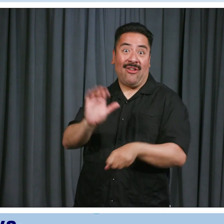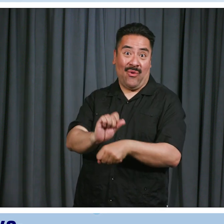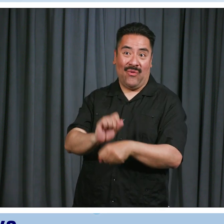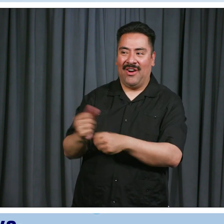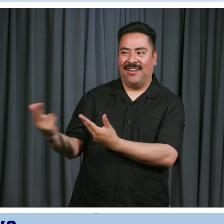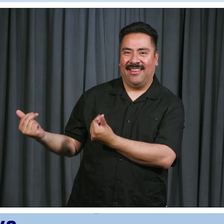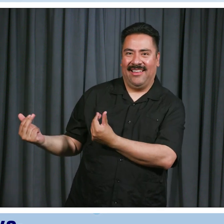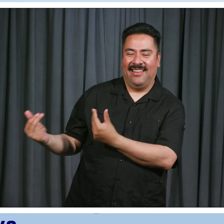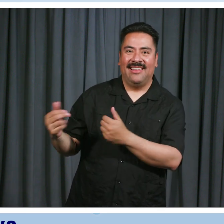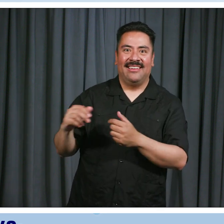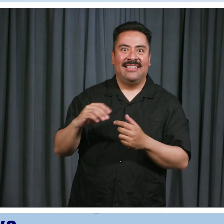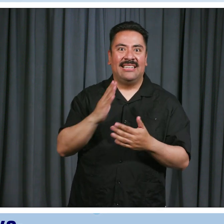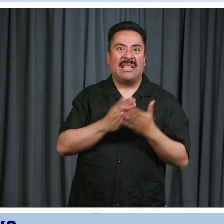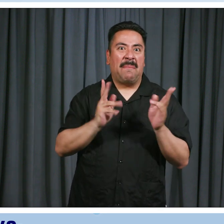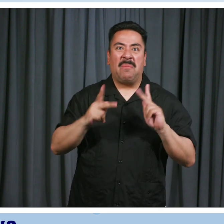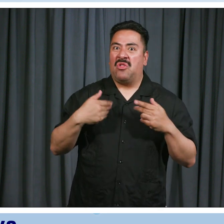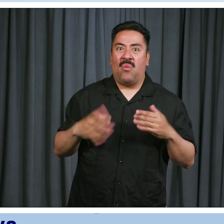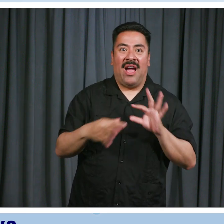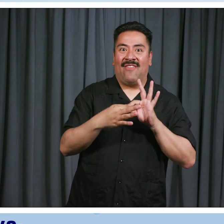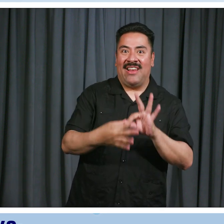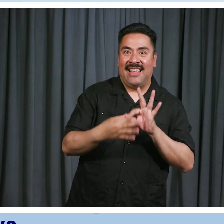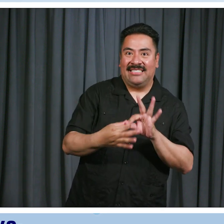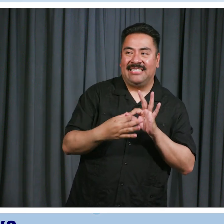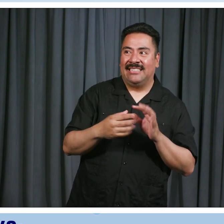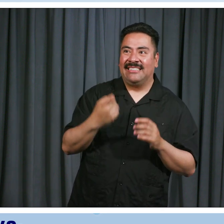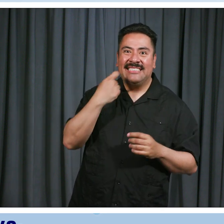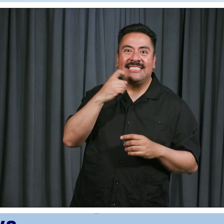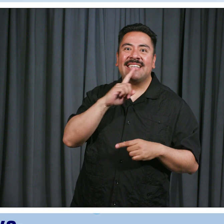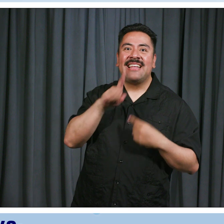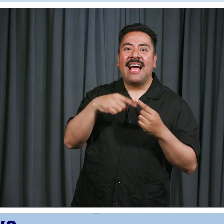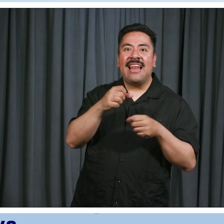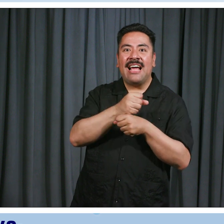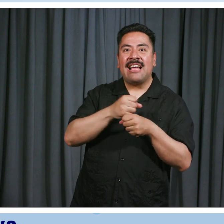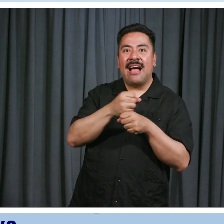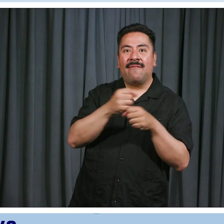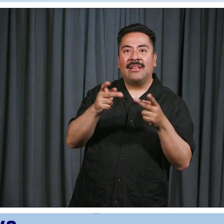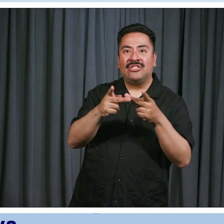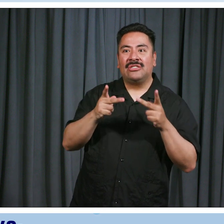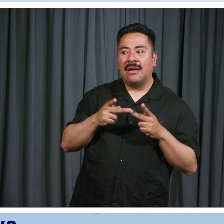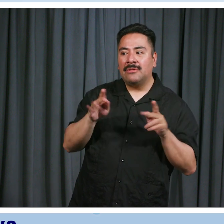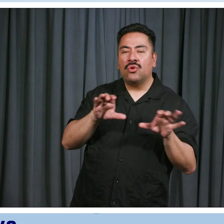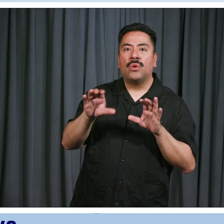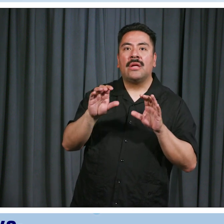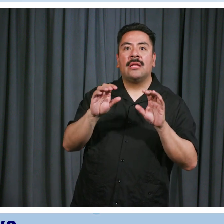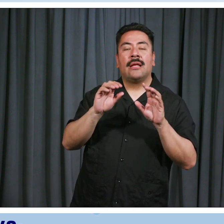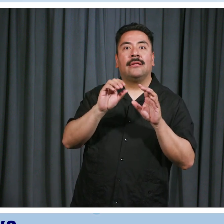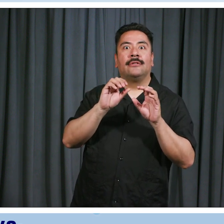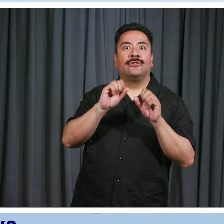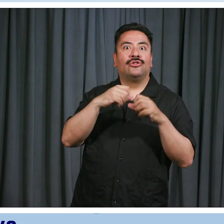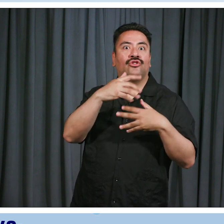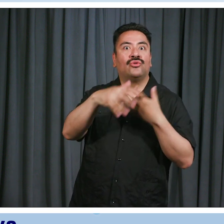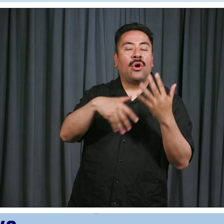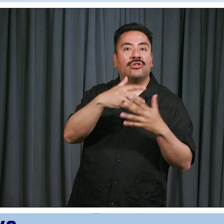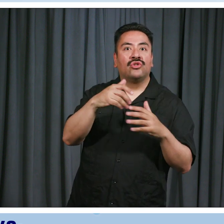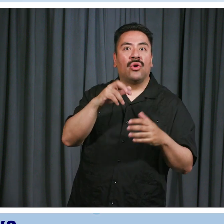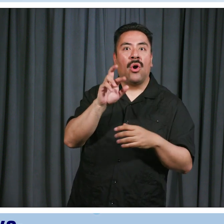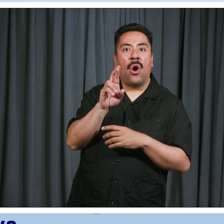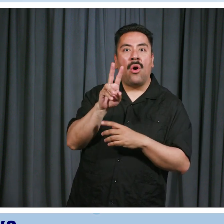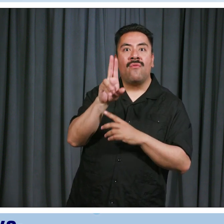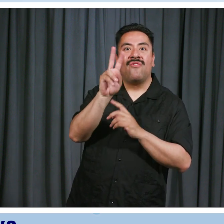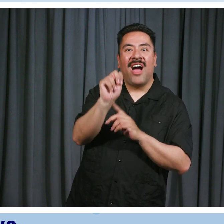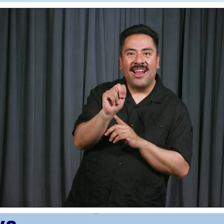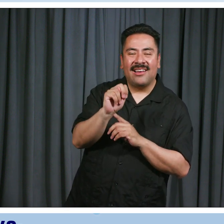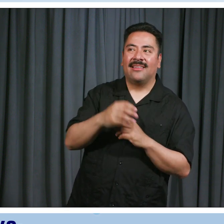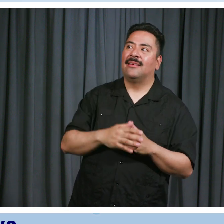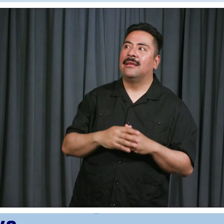with people at work. My colleague and I were just talking about a coffee shop near our office who's doing like social runs, you know. So the internet